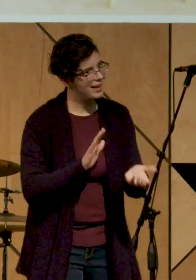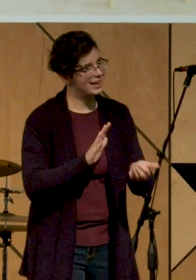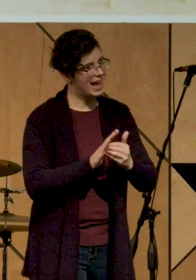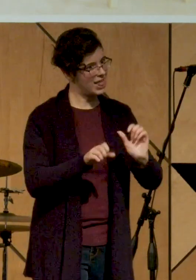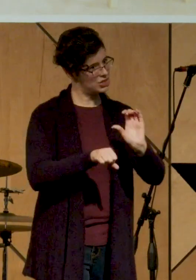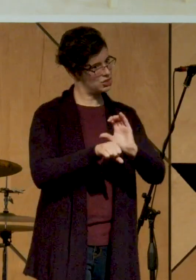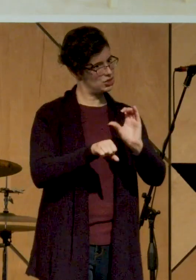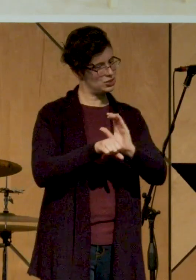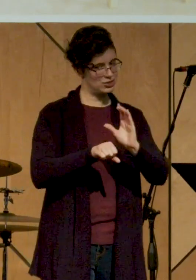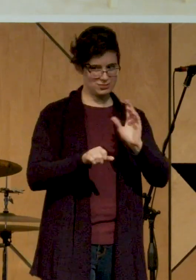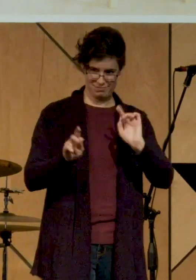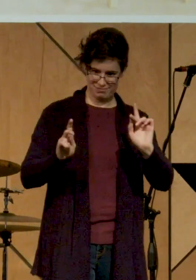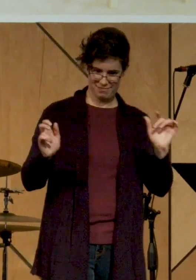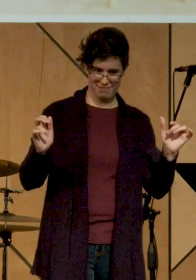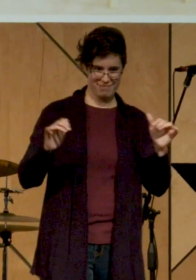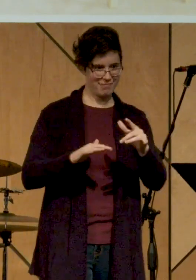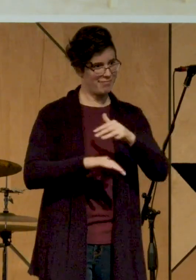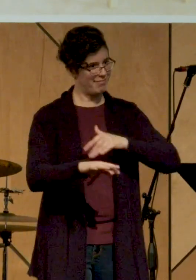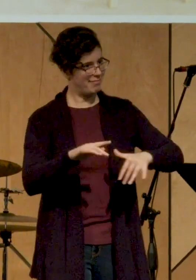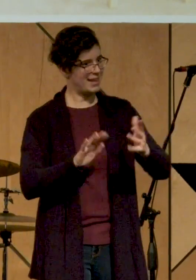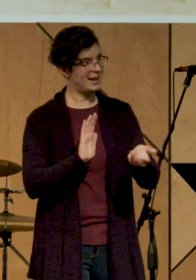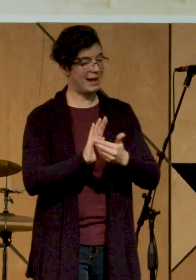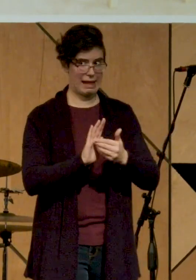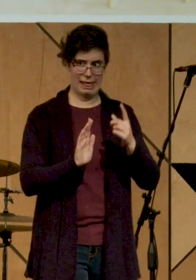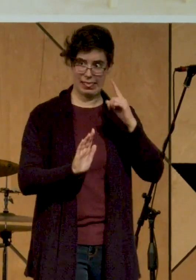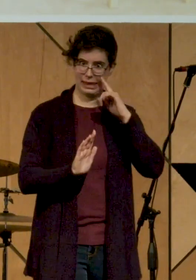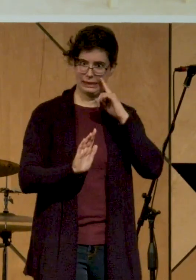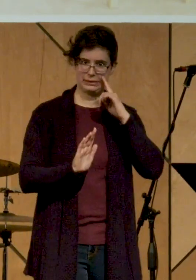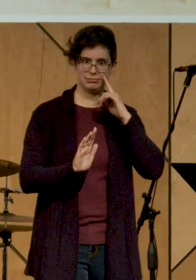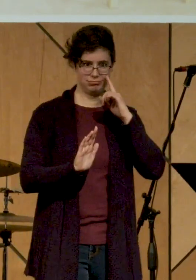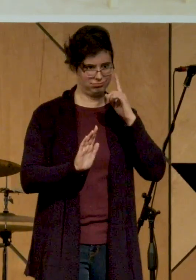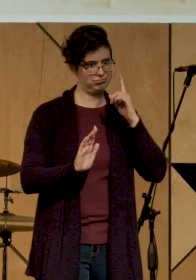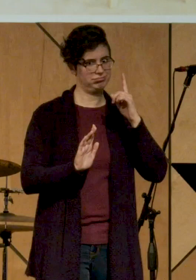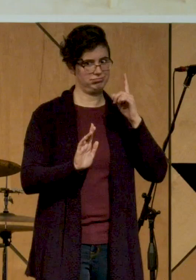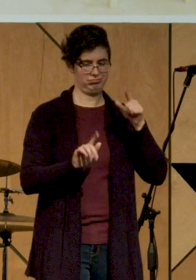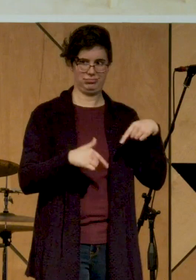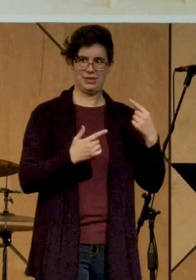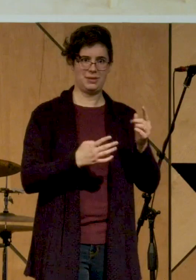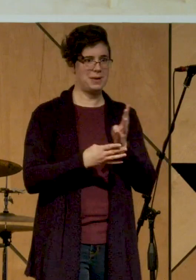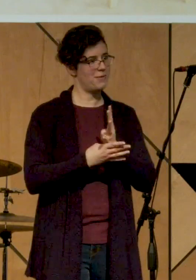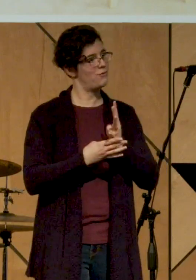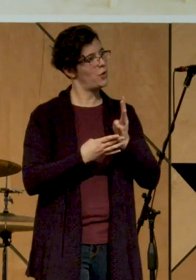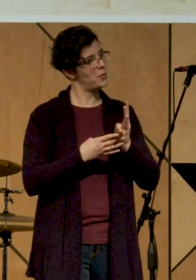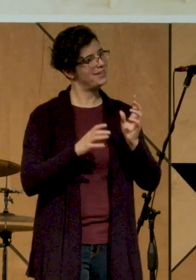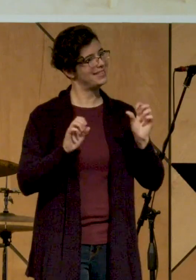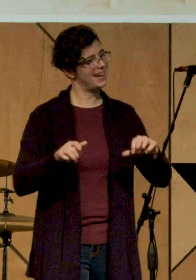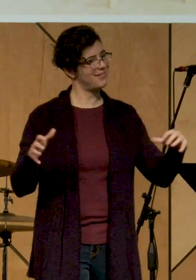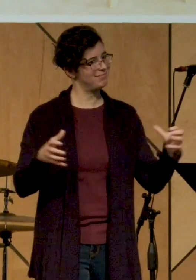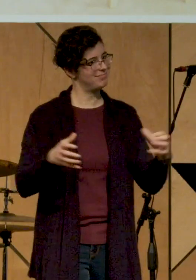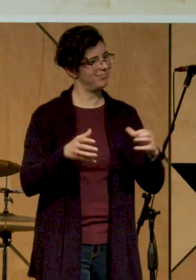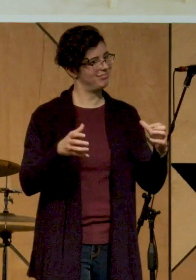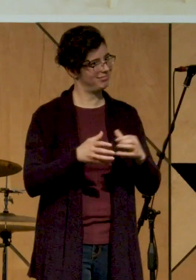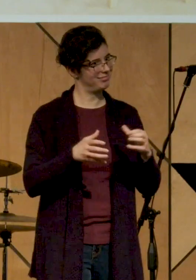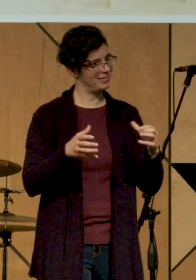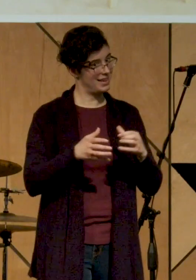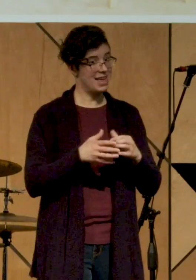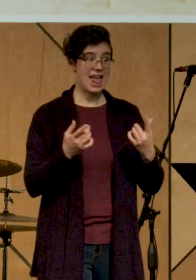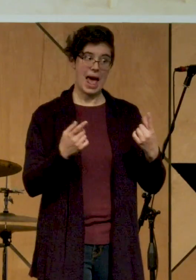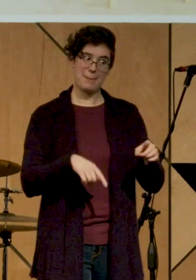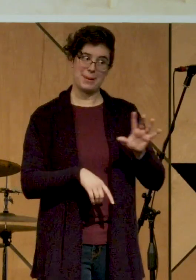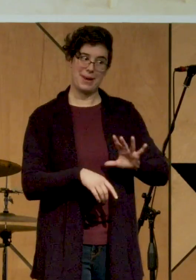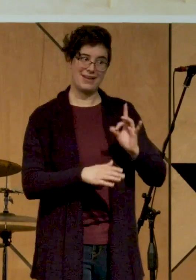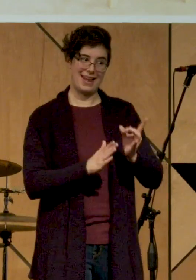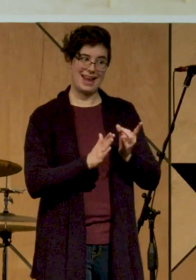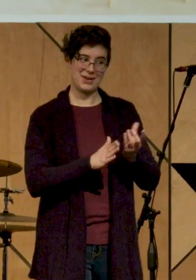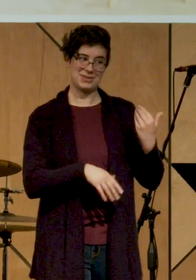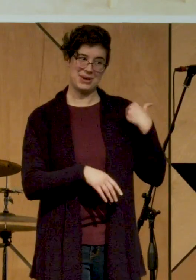so this morning, I think, is week 4 that they are gathering, worshiping Jesus together. They did it about 8 hours ago. And so I'm